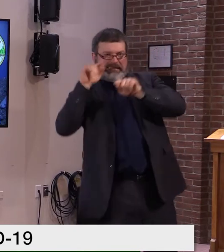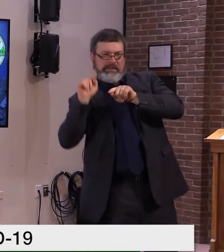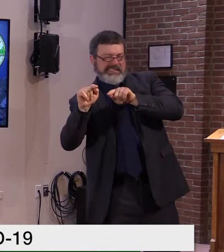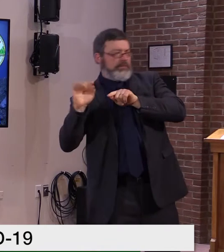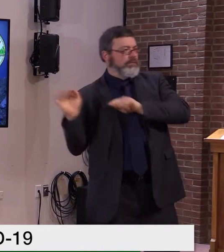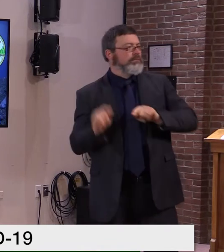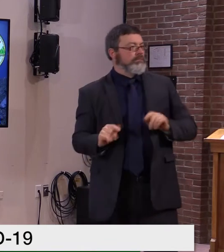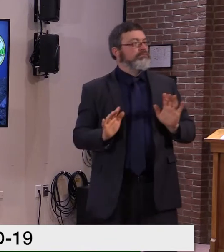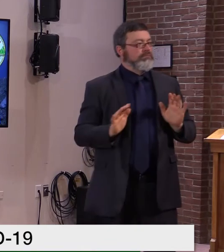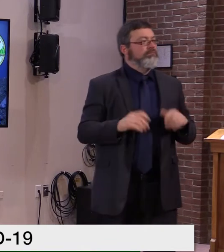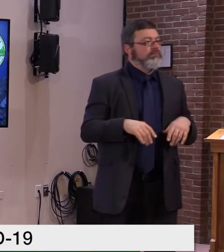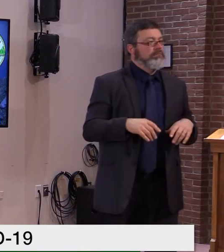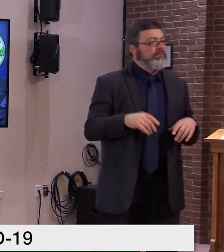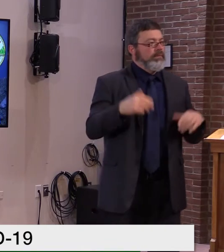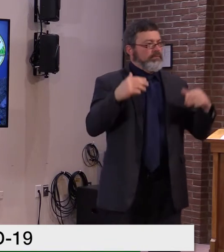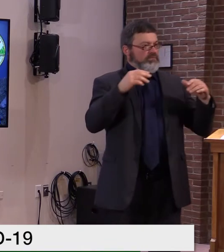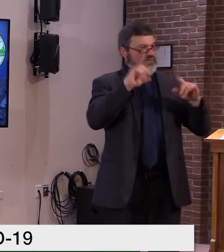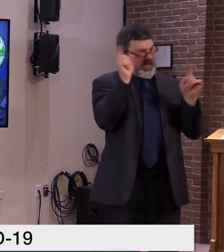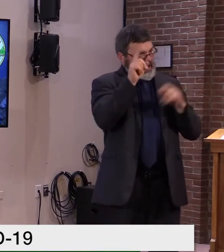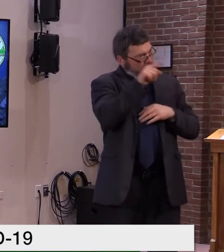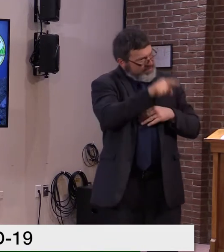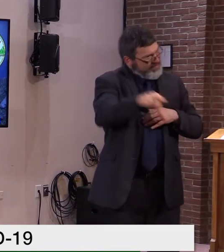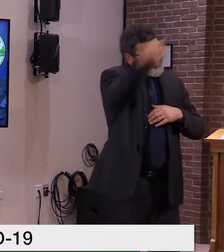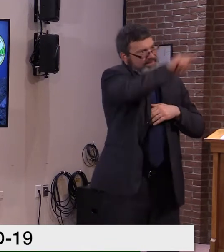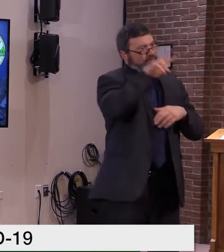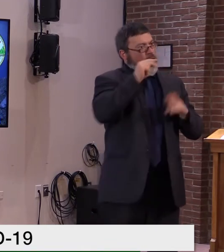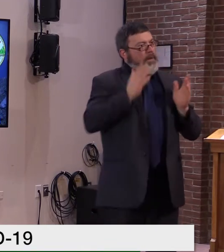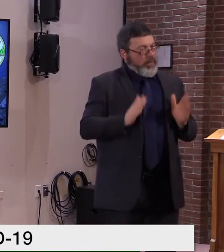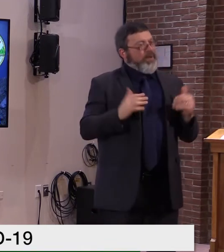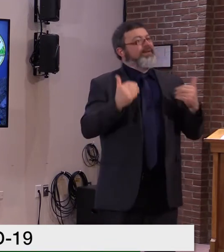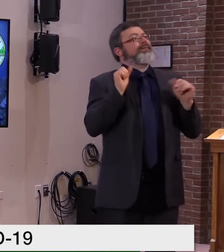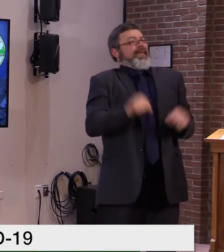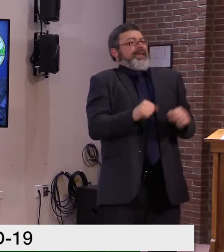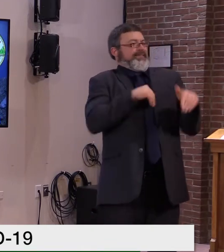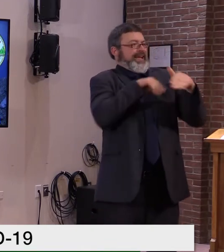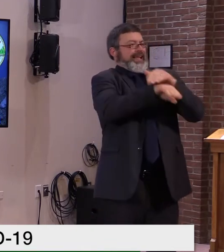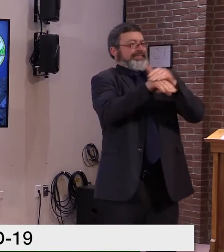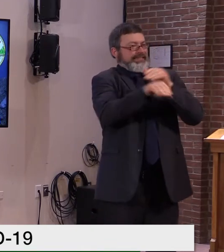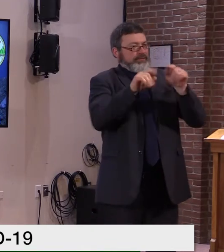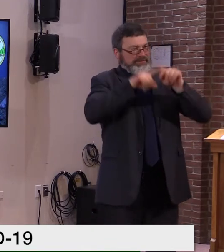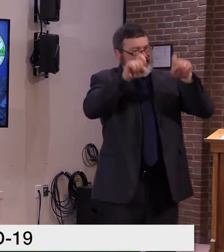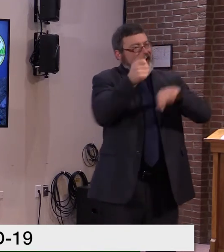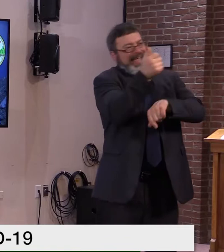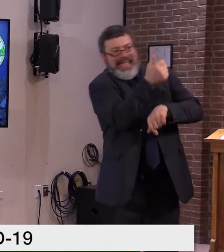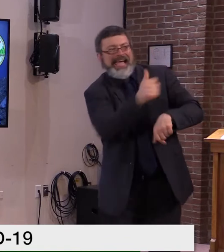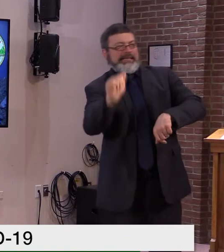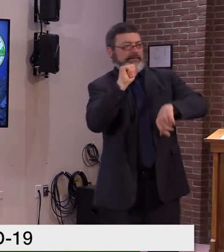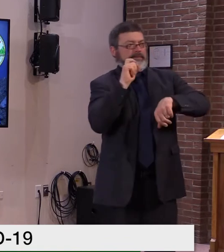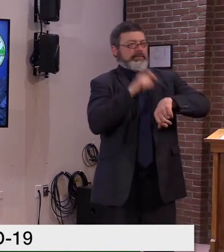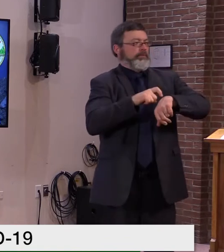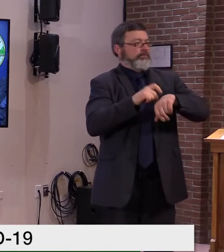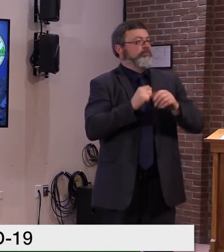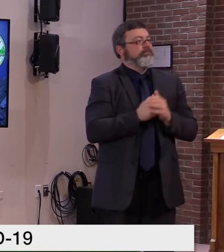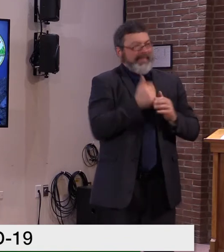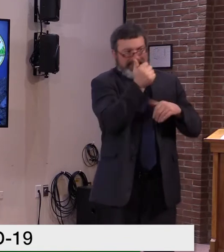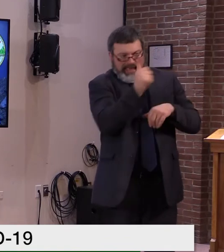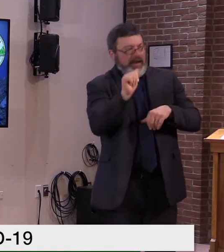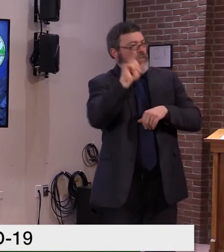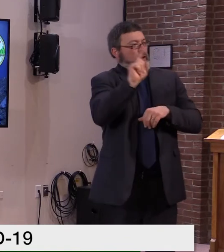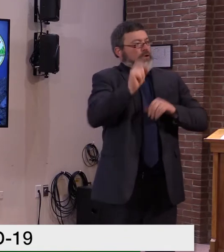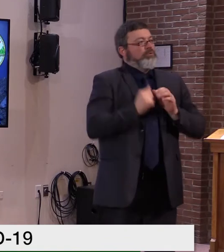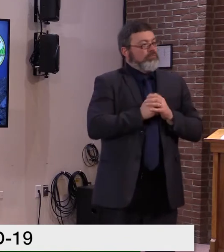area of testing and increase our testing capacity. I would encourage anyone interested in getting tested to